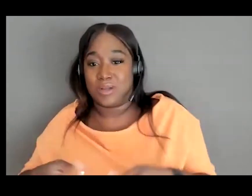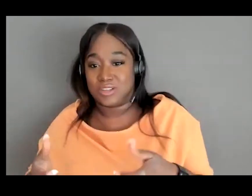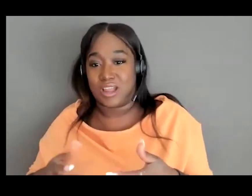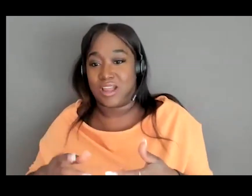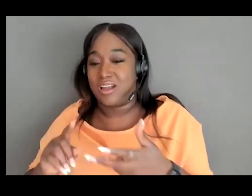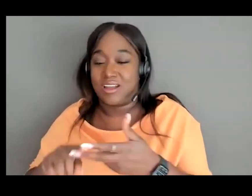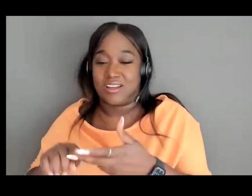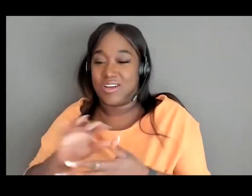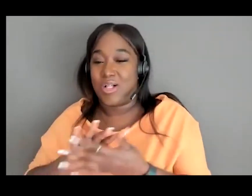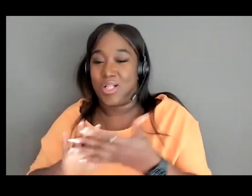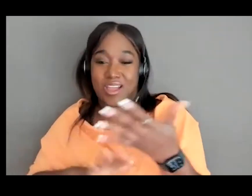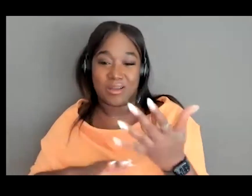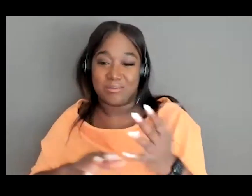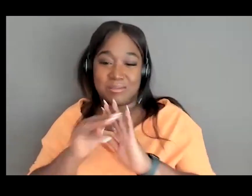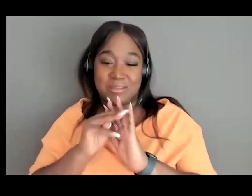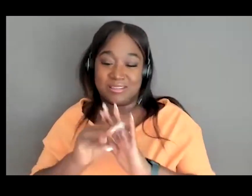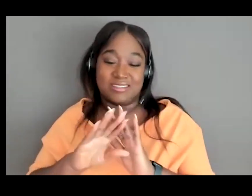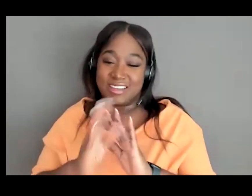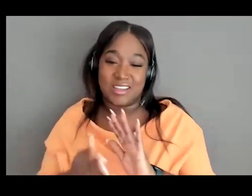perfect.